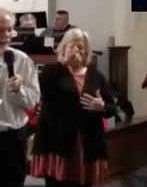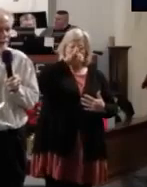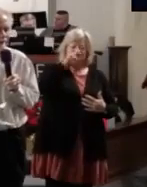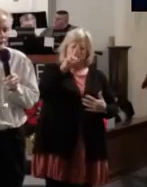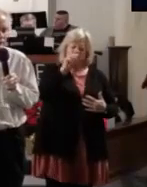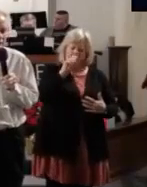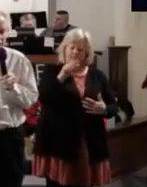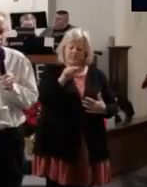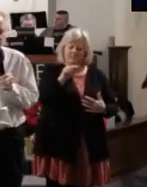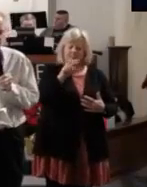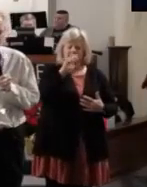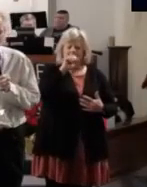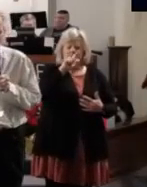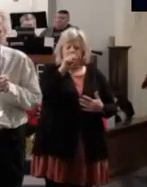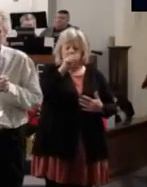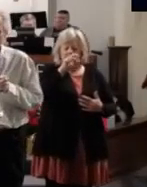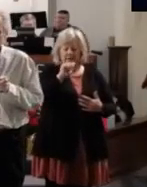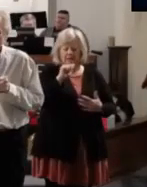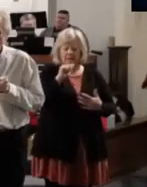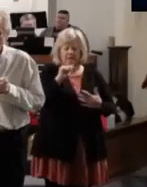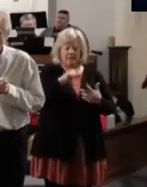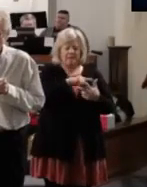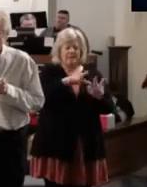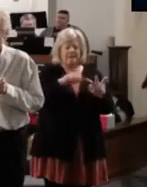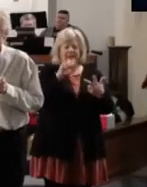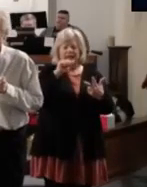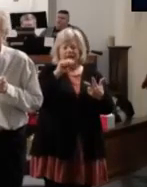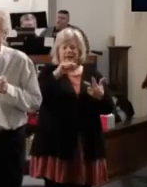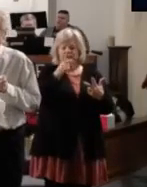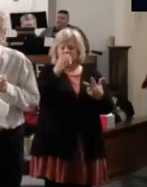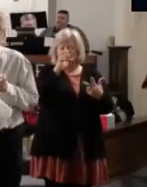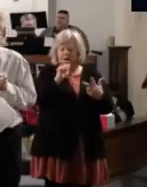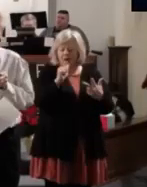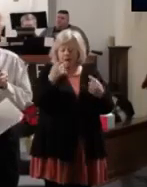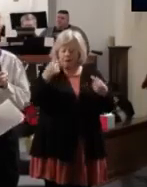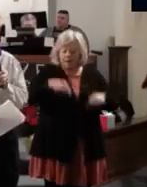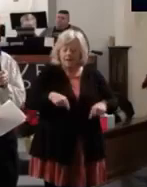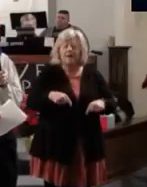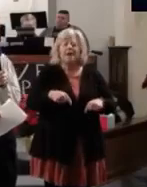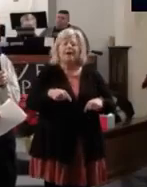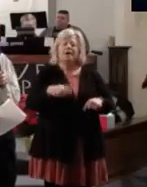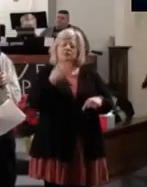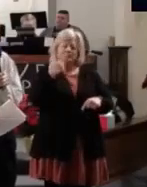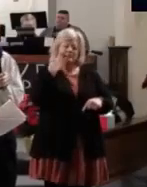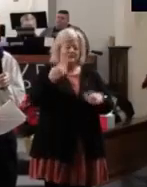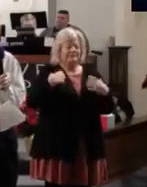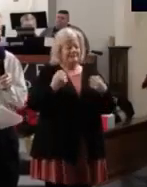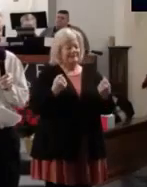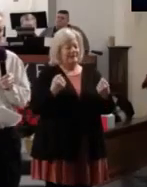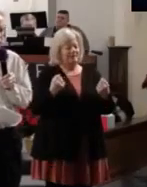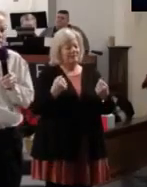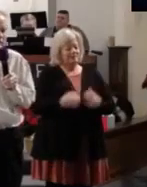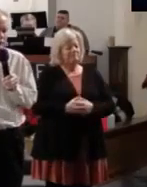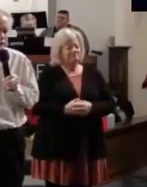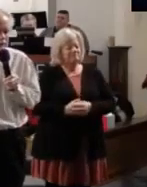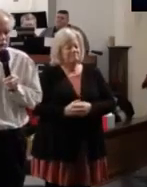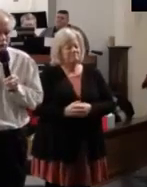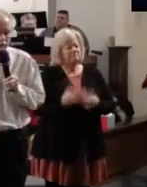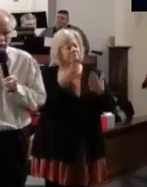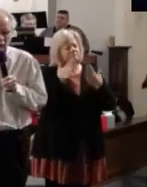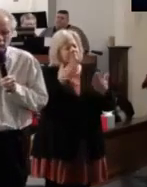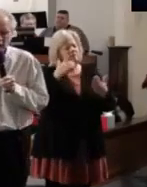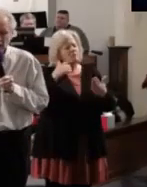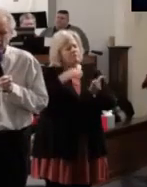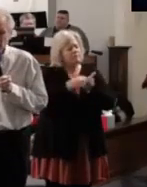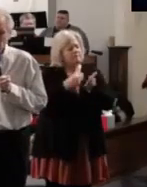back. Glad to see them. We pray for each one that's out there that's sick and that cannot be with us this morning. Thank you for this